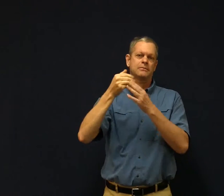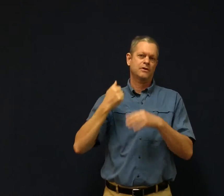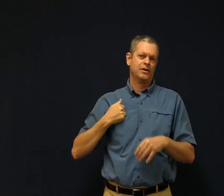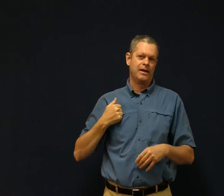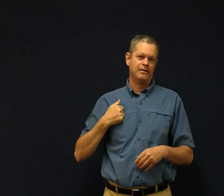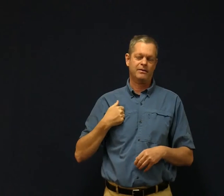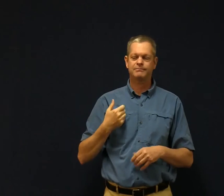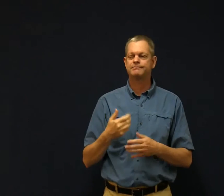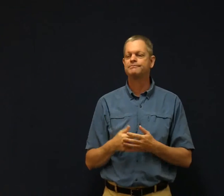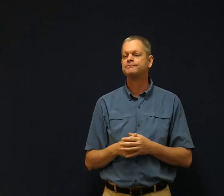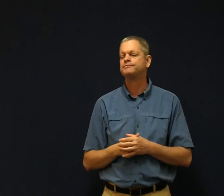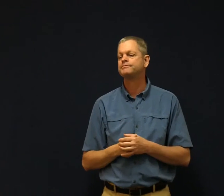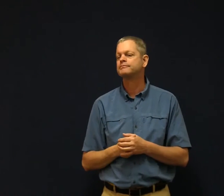up north in Presque Isle.